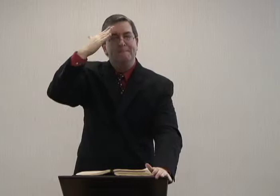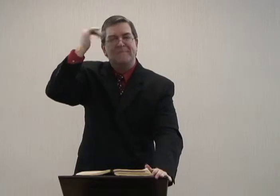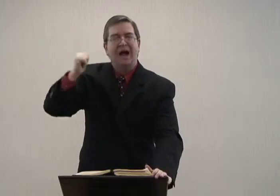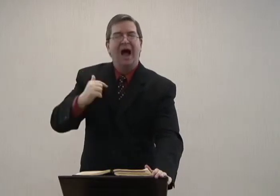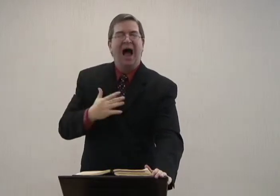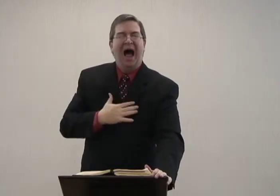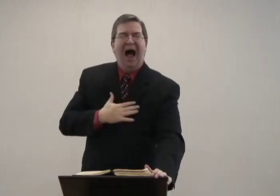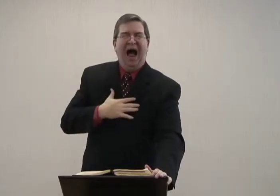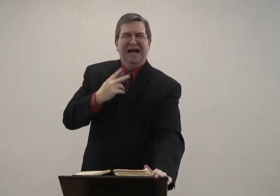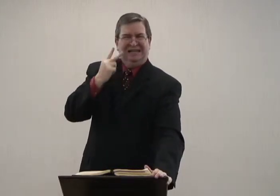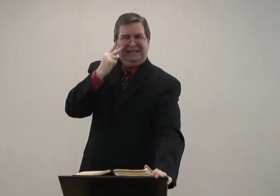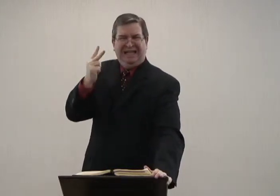I know?